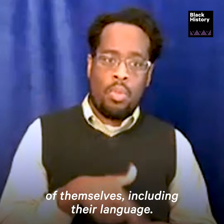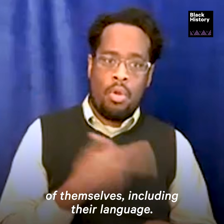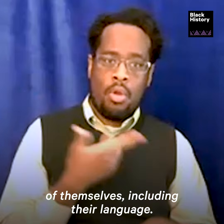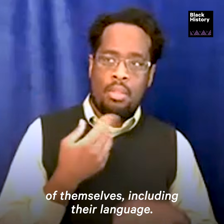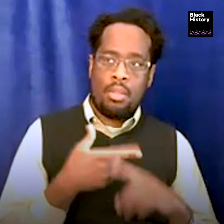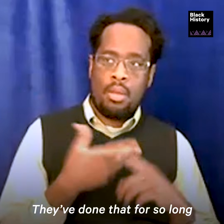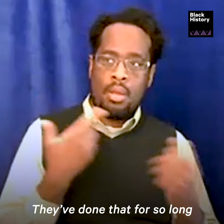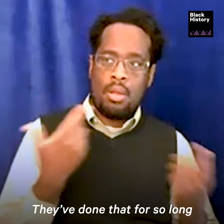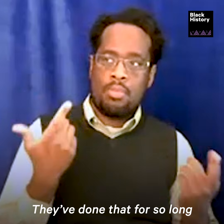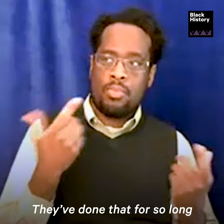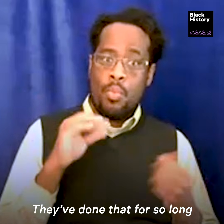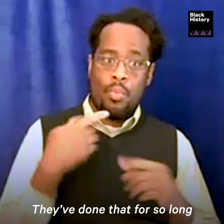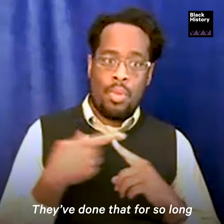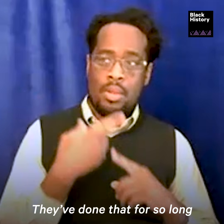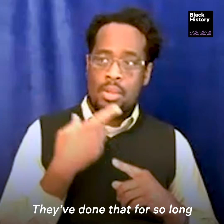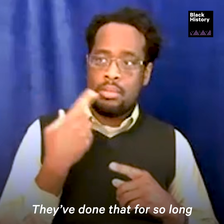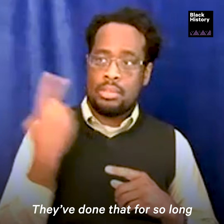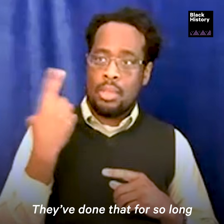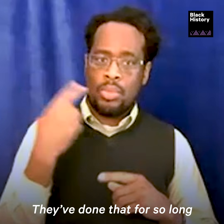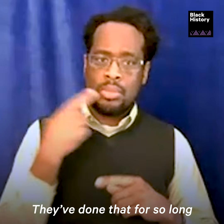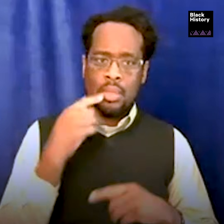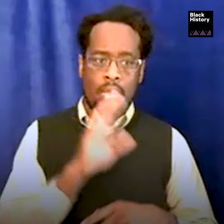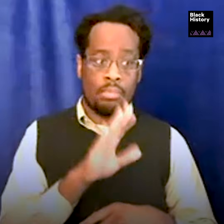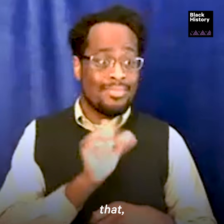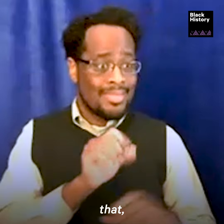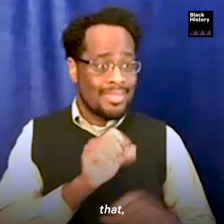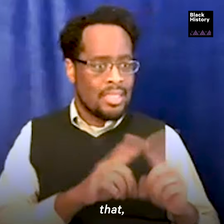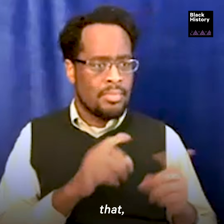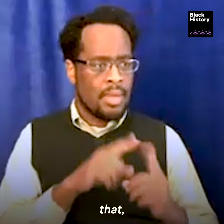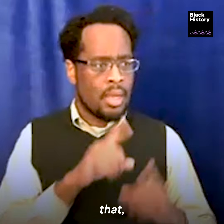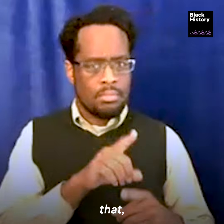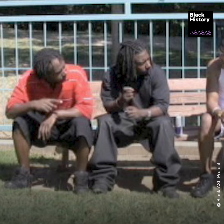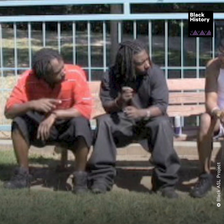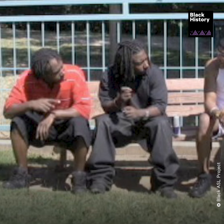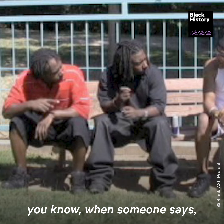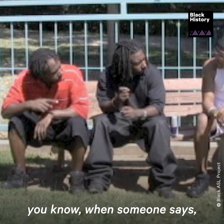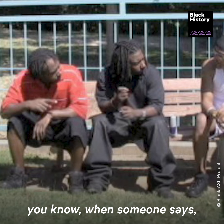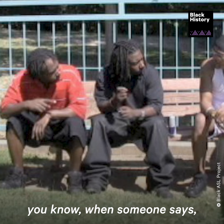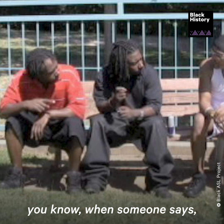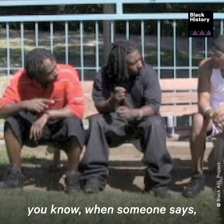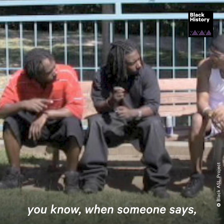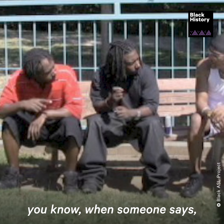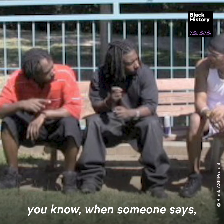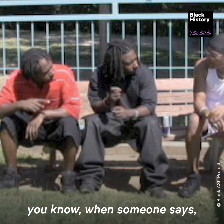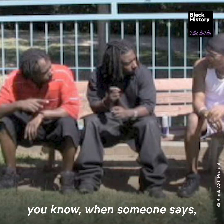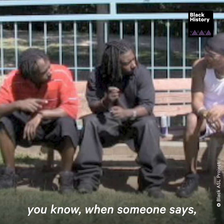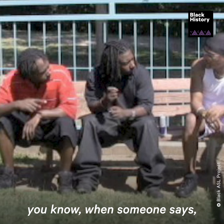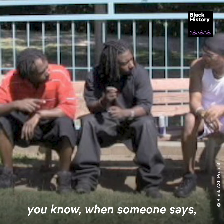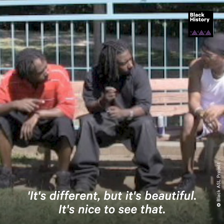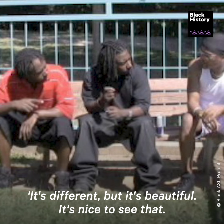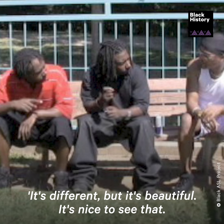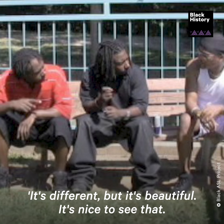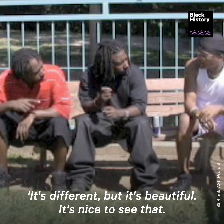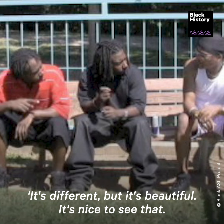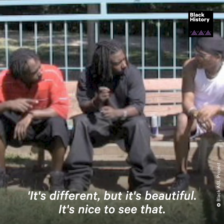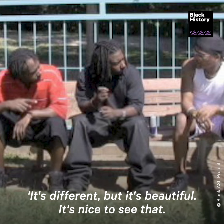language. They've done that for so long that, when someone says it's different, but